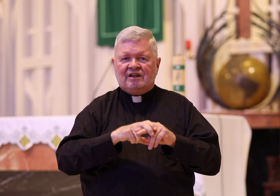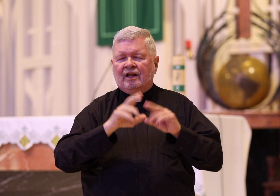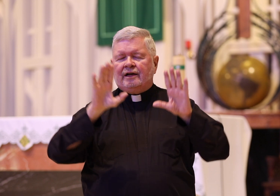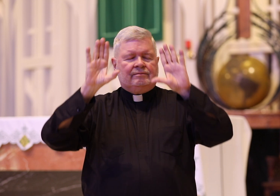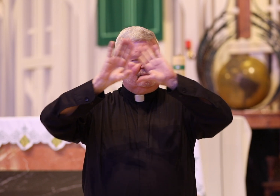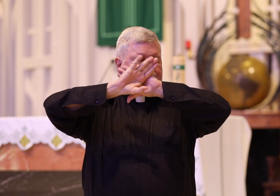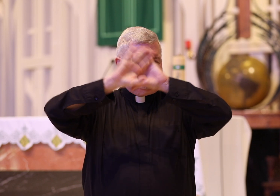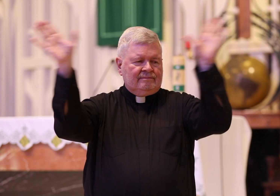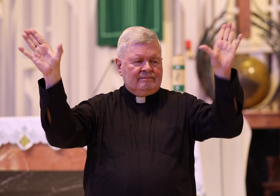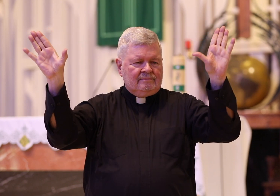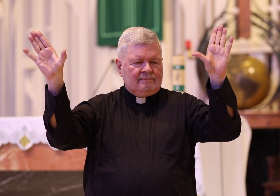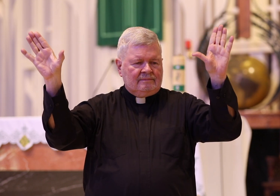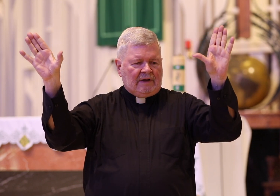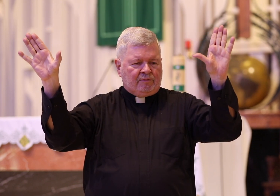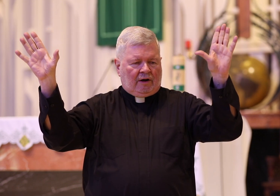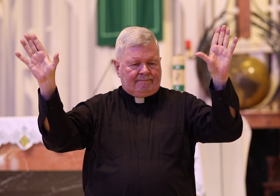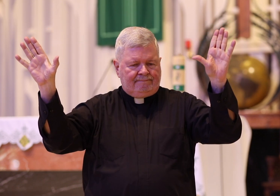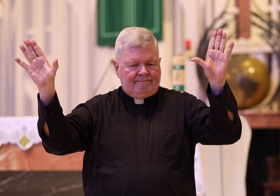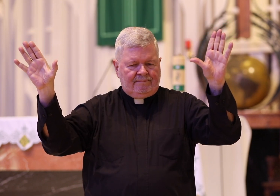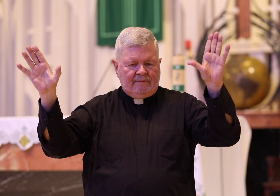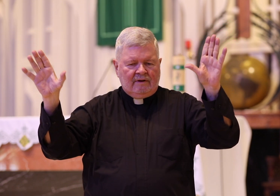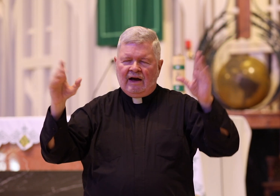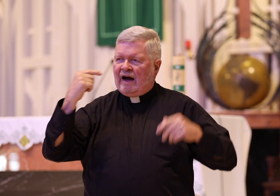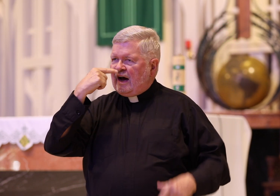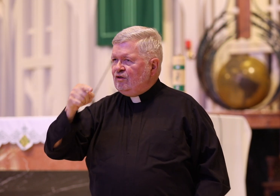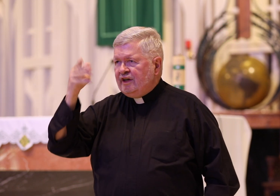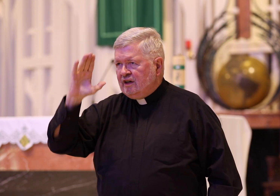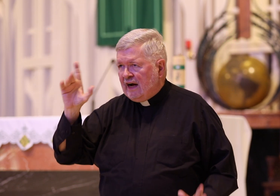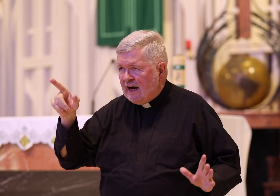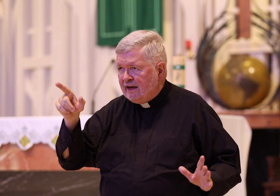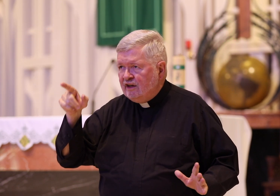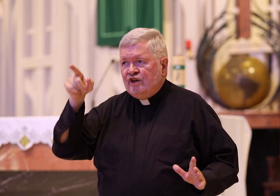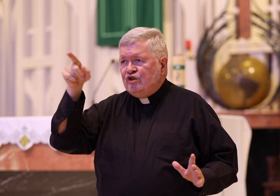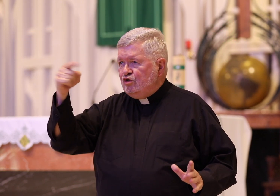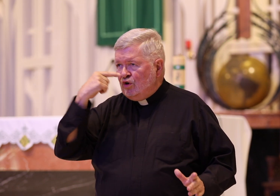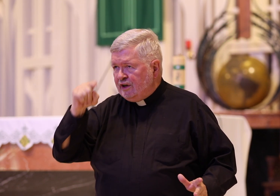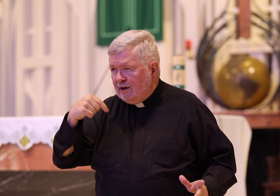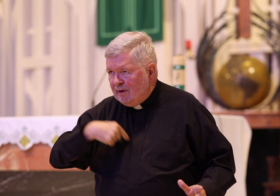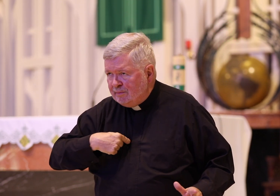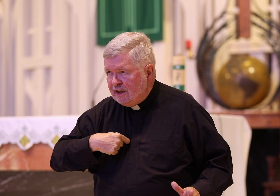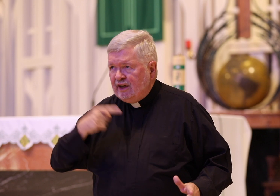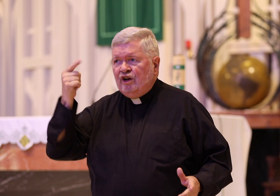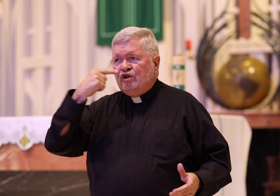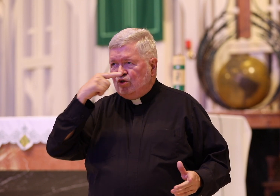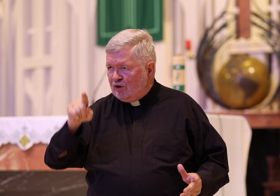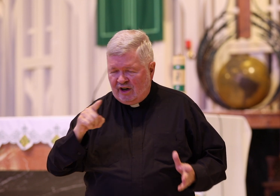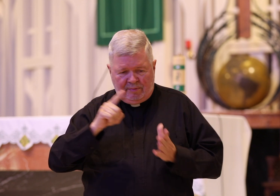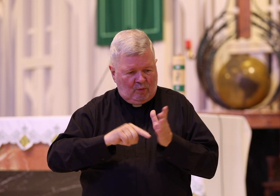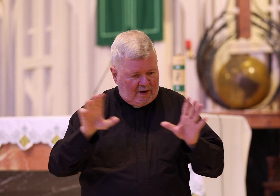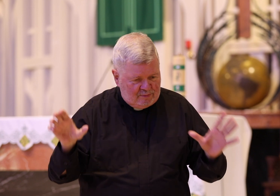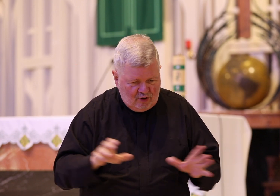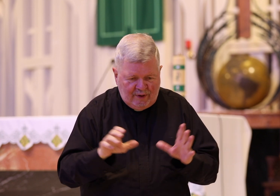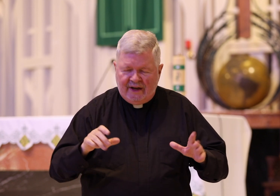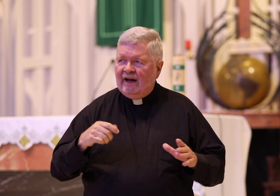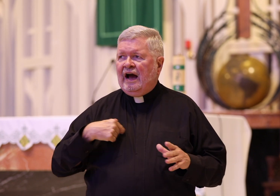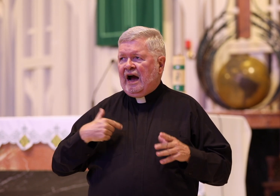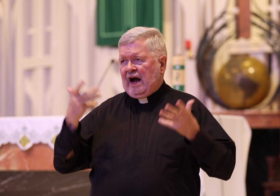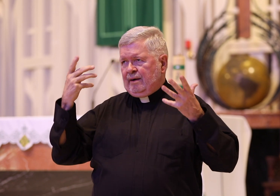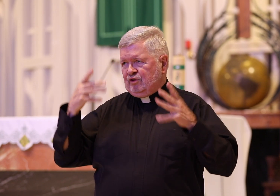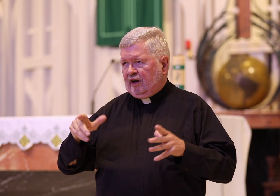like, I'm done. I don't care, God. You don't care about me. You don't care about what I'm doing. I'm done.